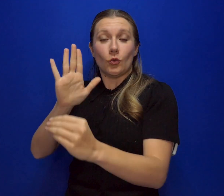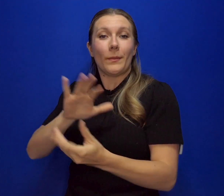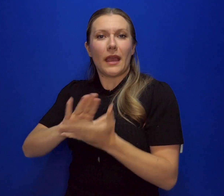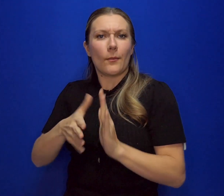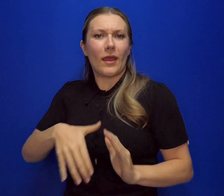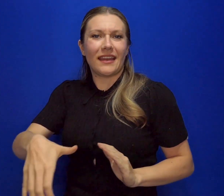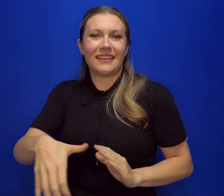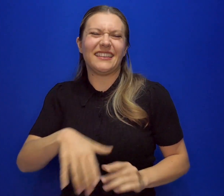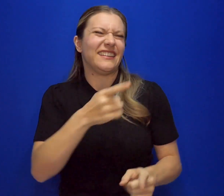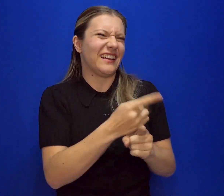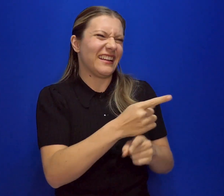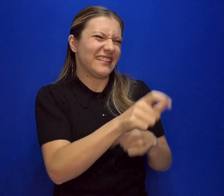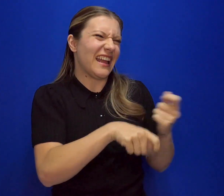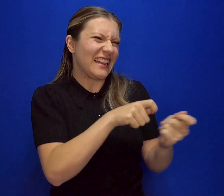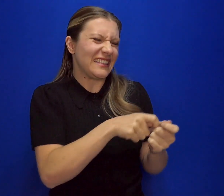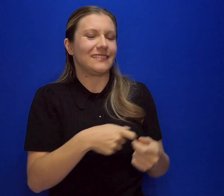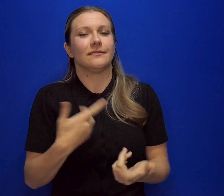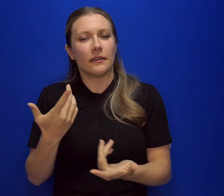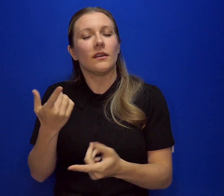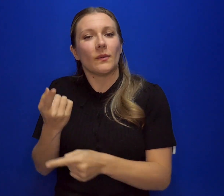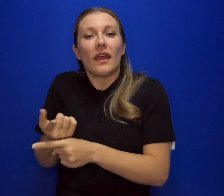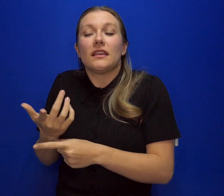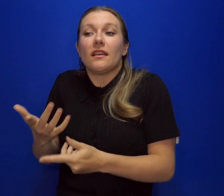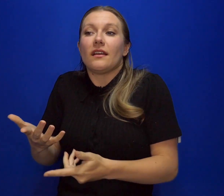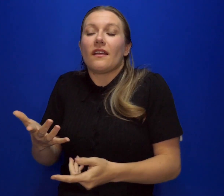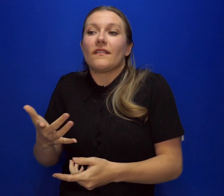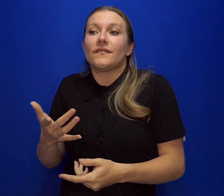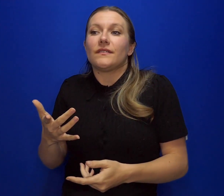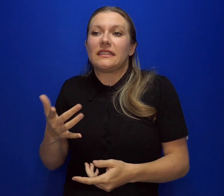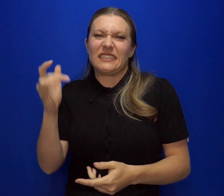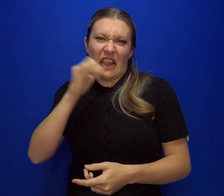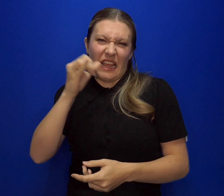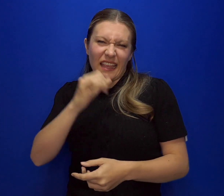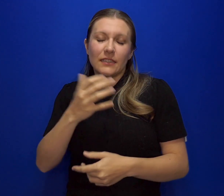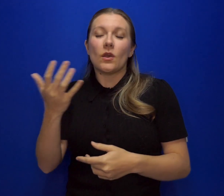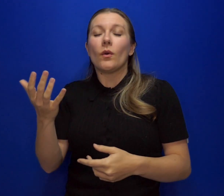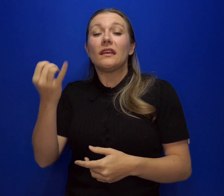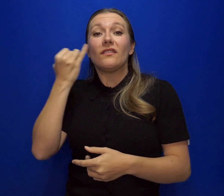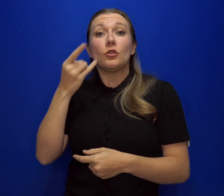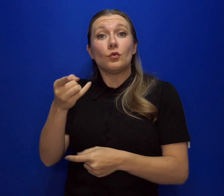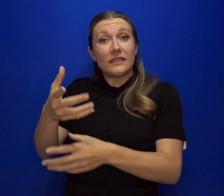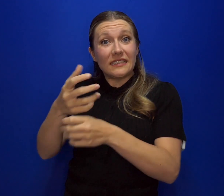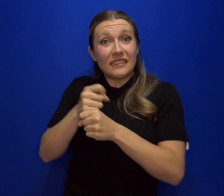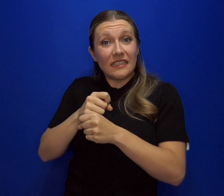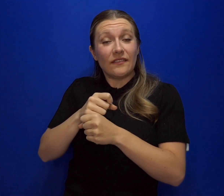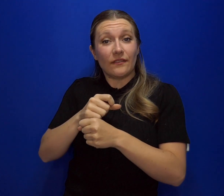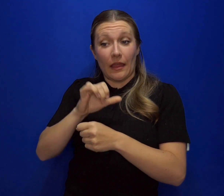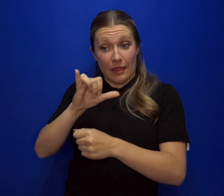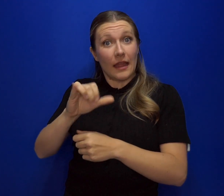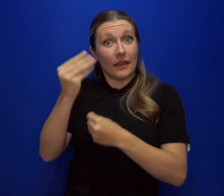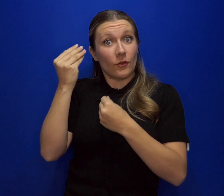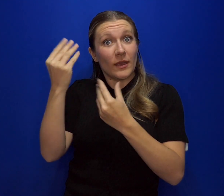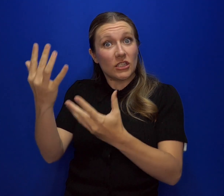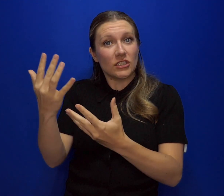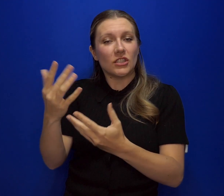So if you're listening to this and you got that kind of information, I think you have